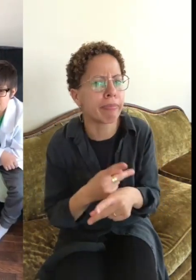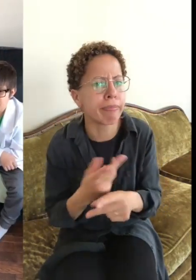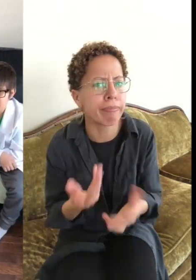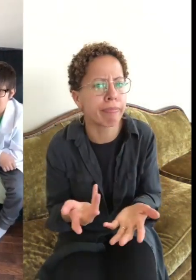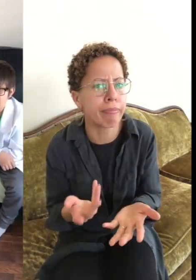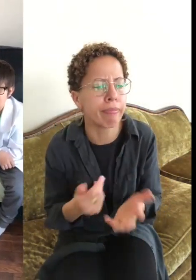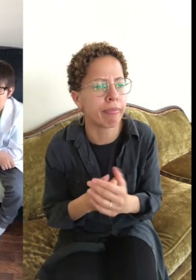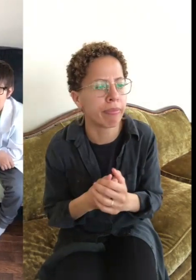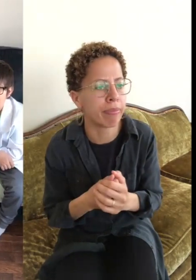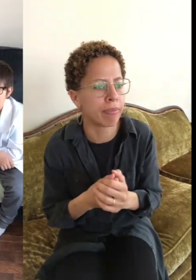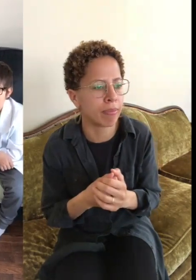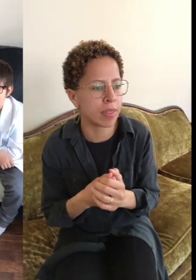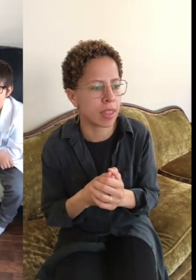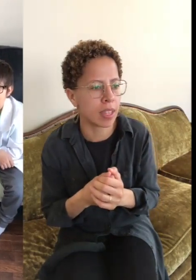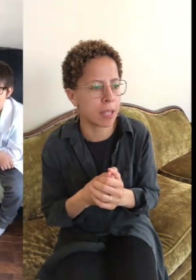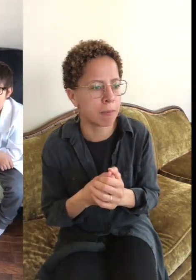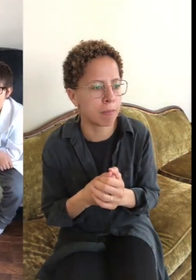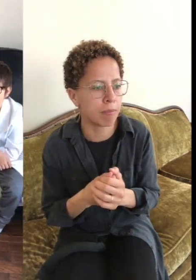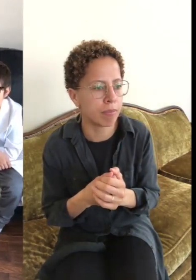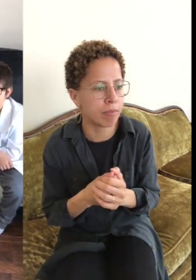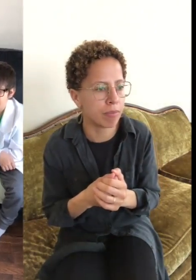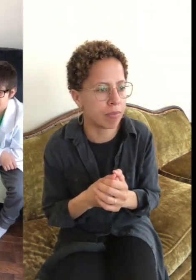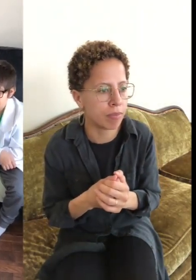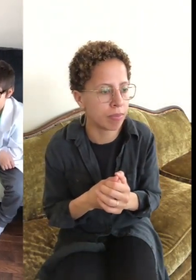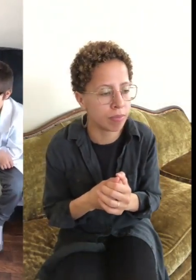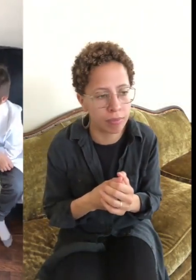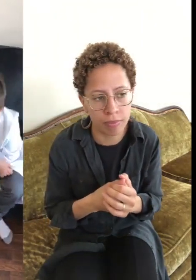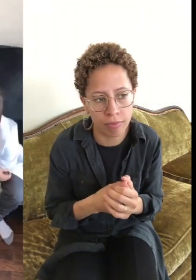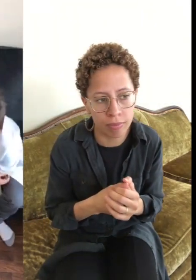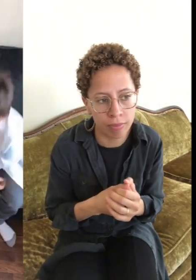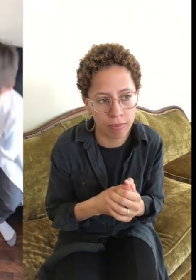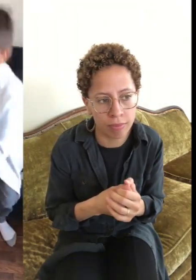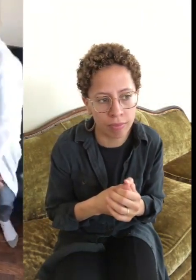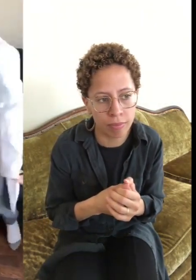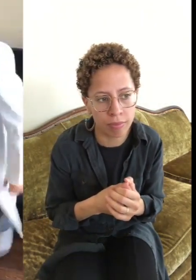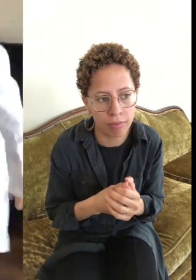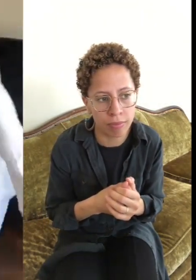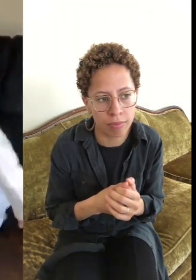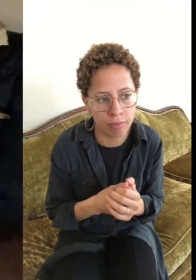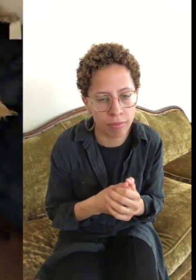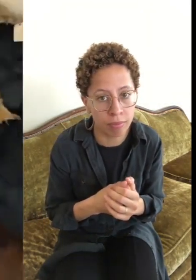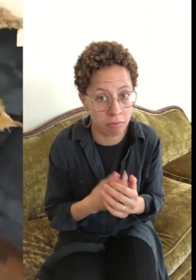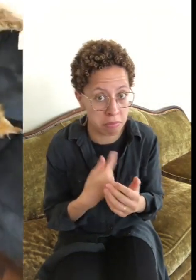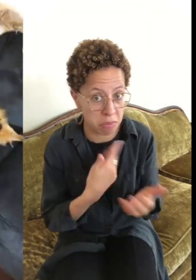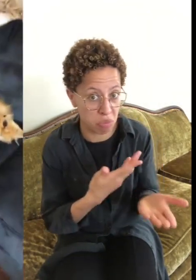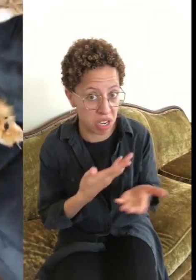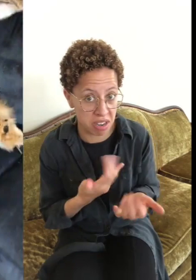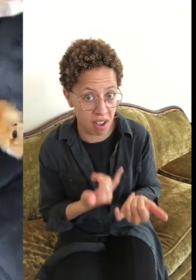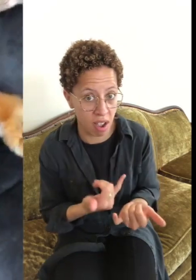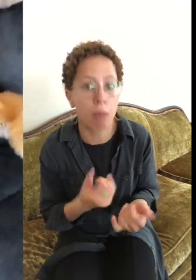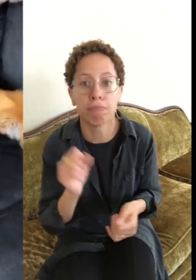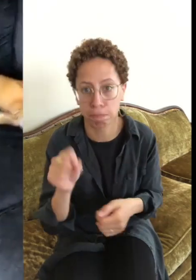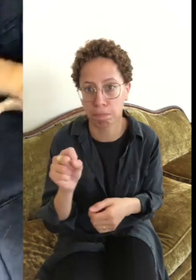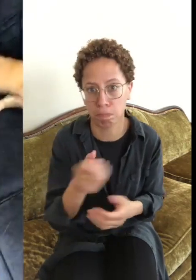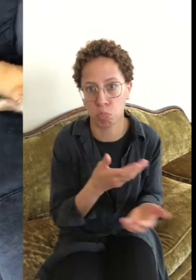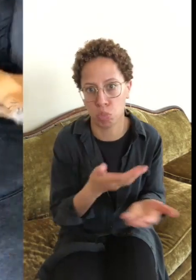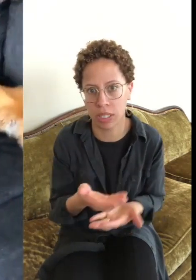I'm going to get it. Yeah, get it. And let's show people what it is.